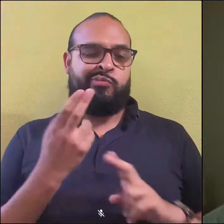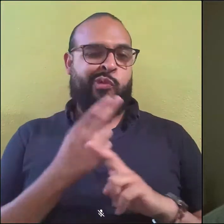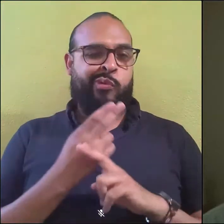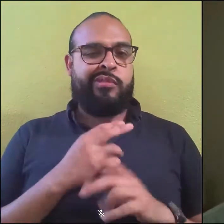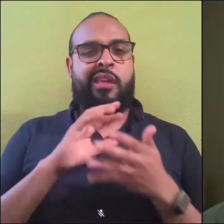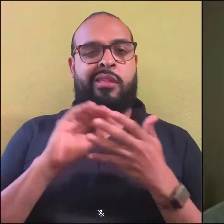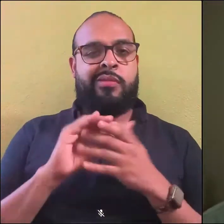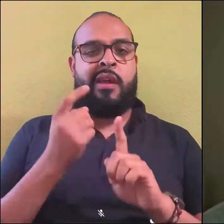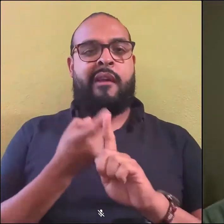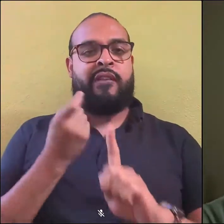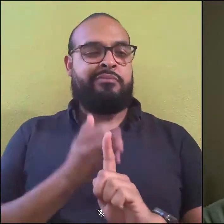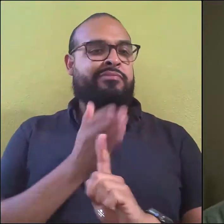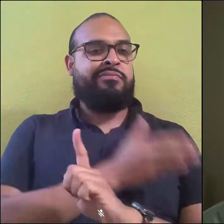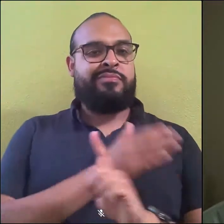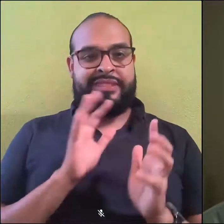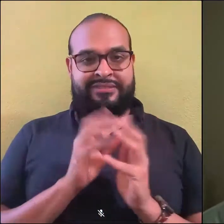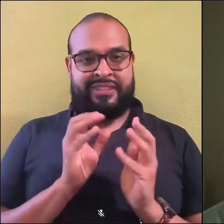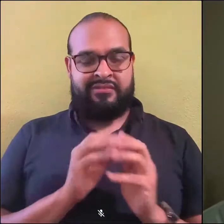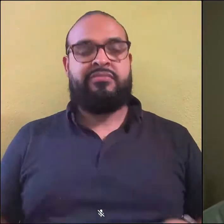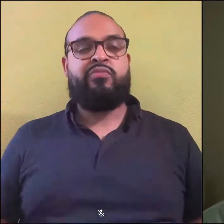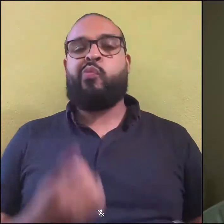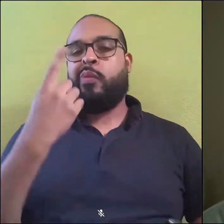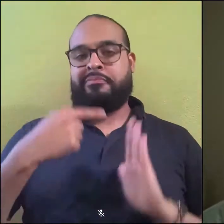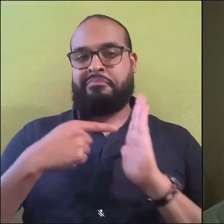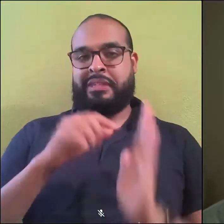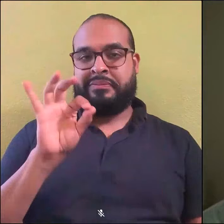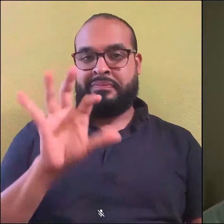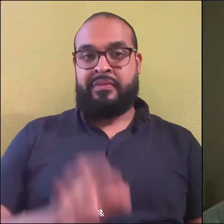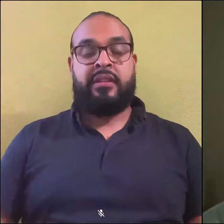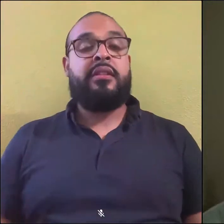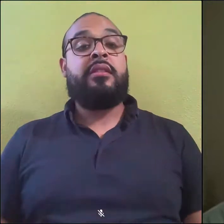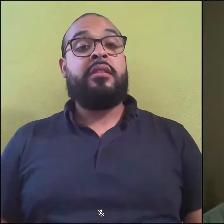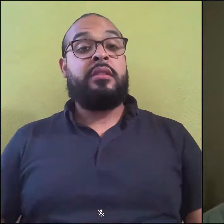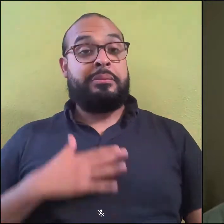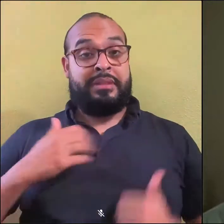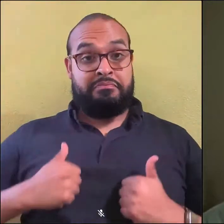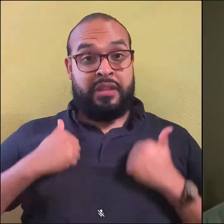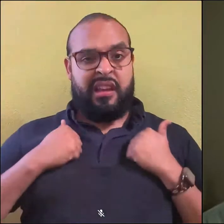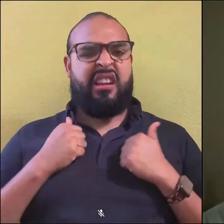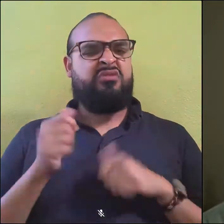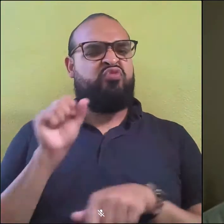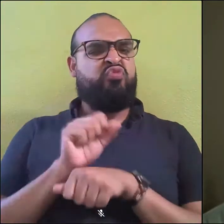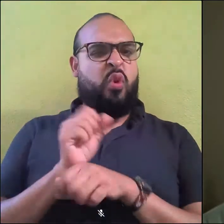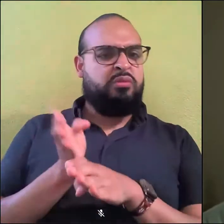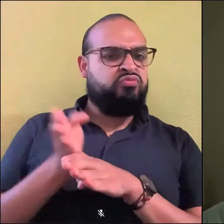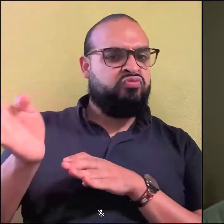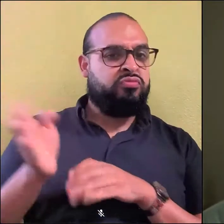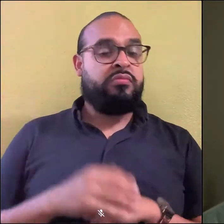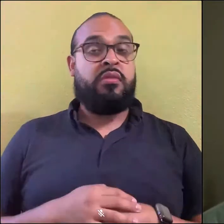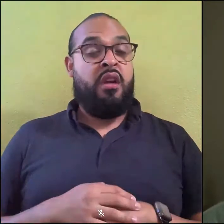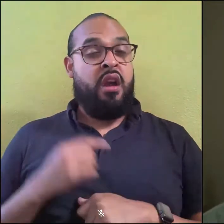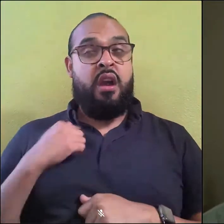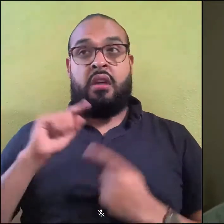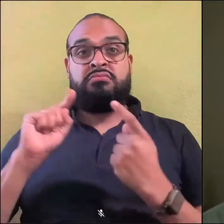discussed. I'll give you one example. In my own life and career, I don't know how many times I've come across people